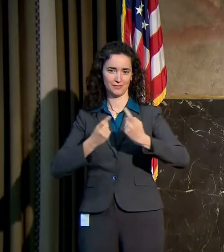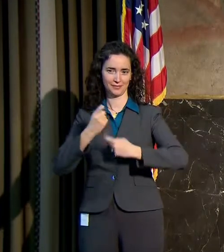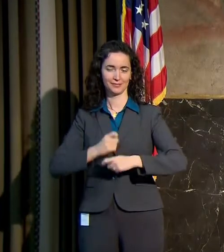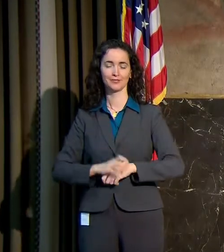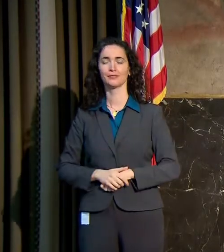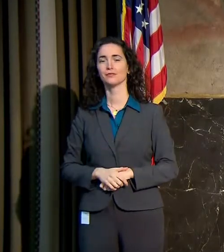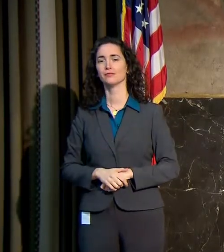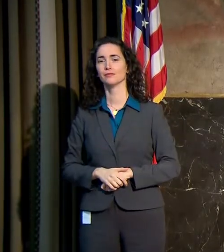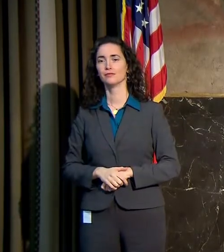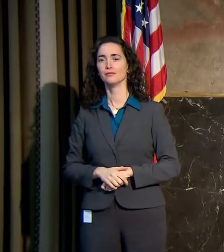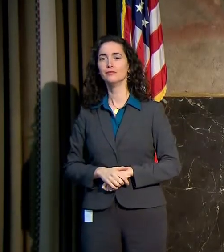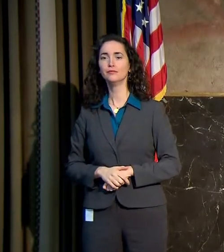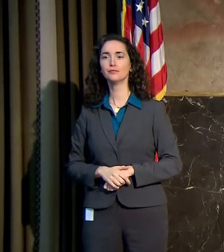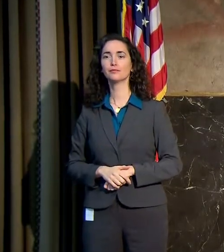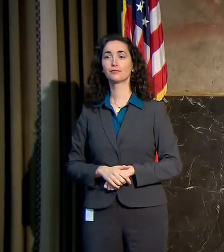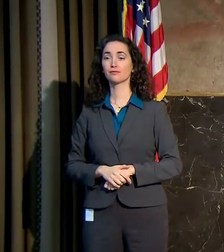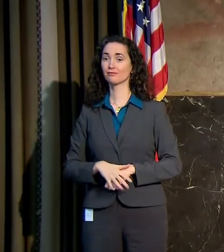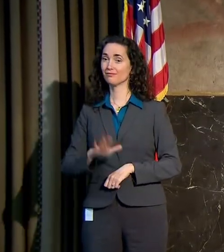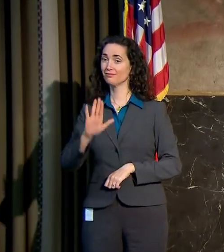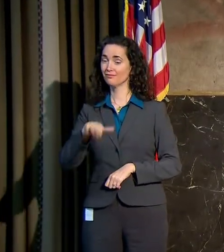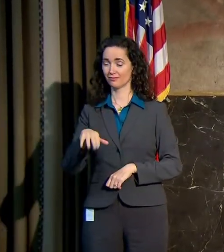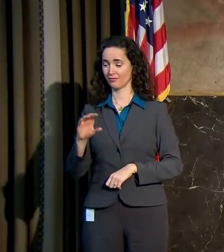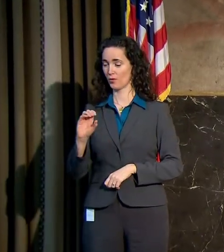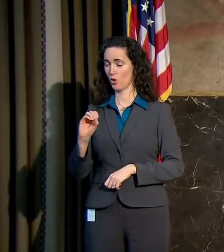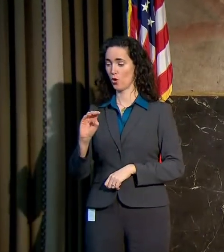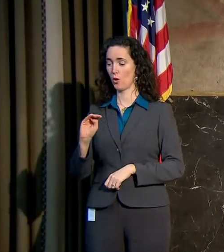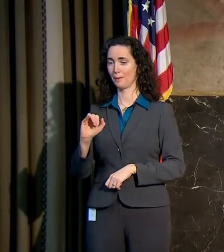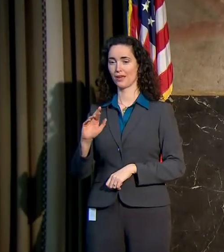Obviously, we're still very much in this Omicron surge,